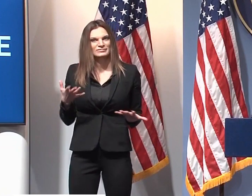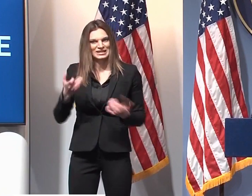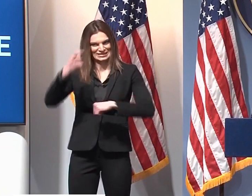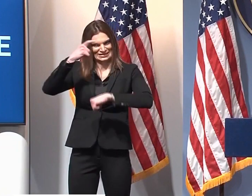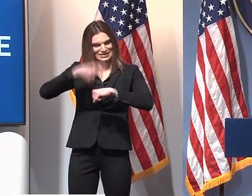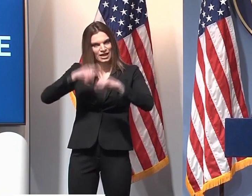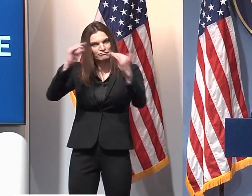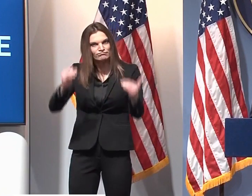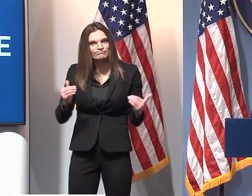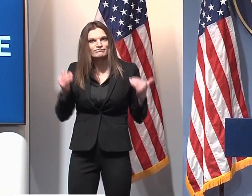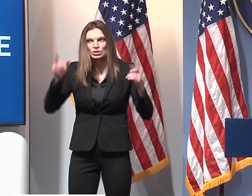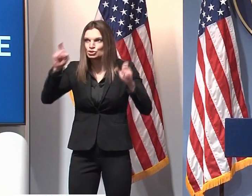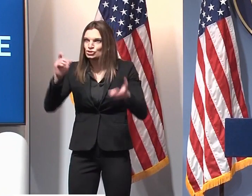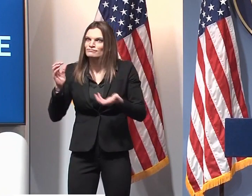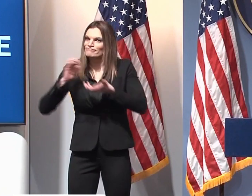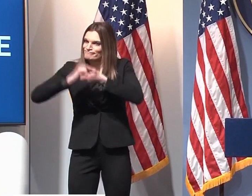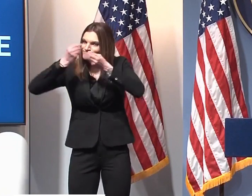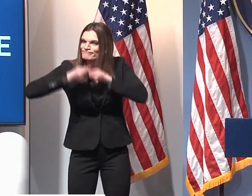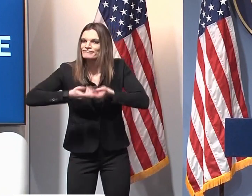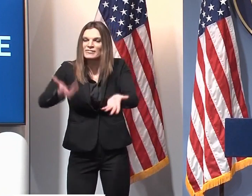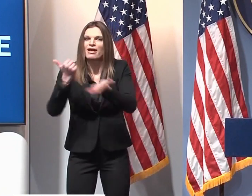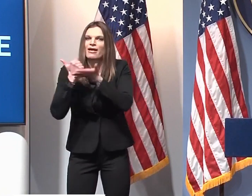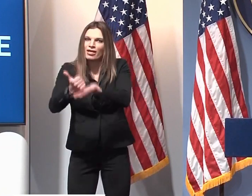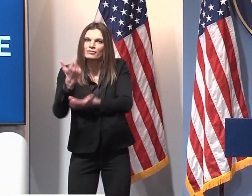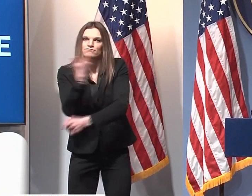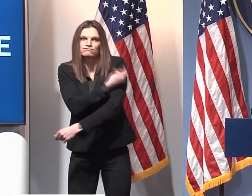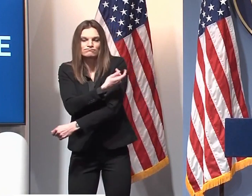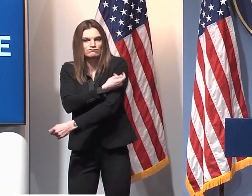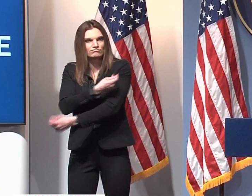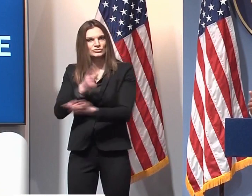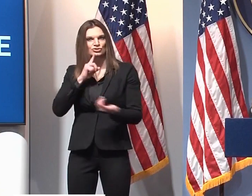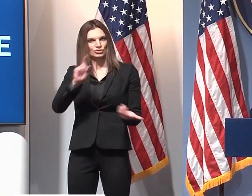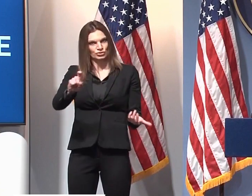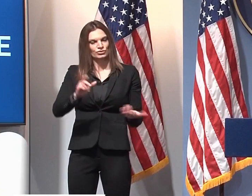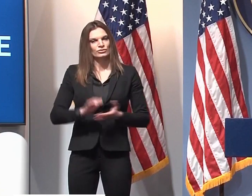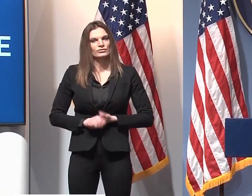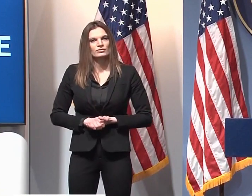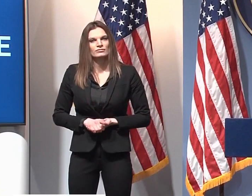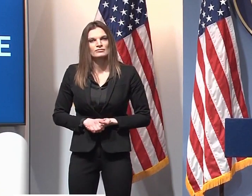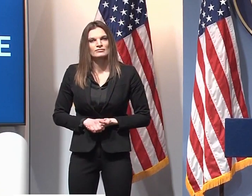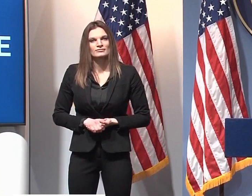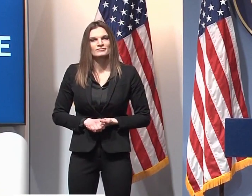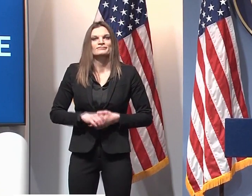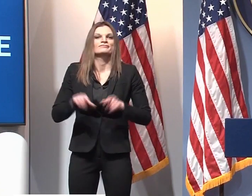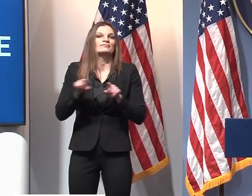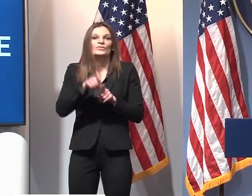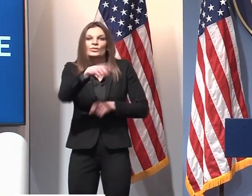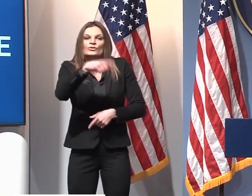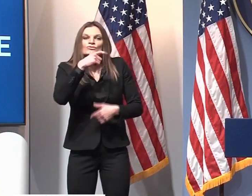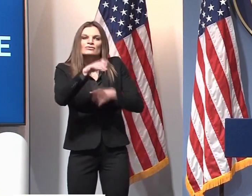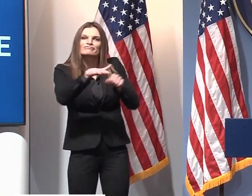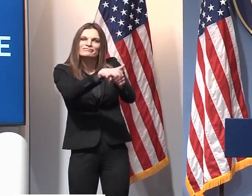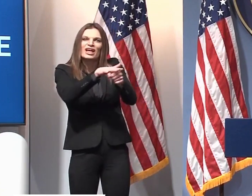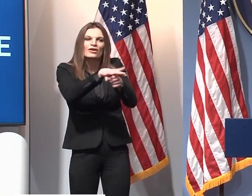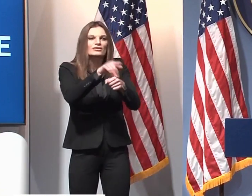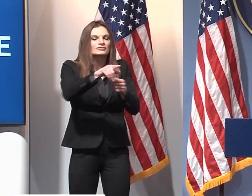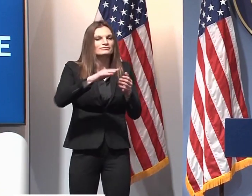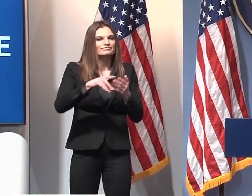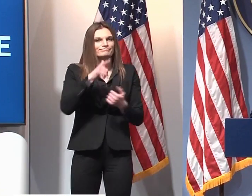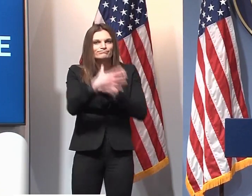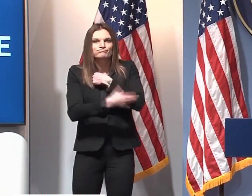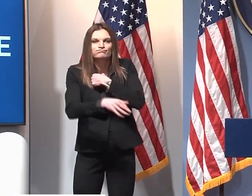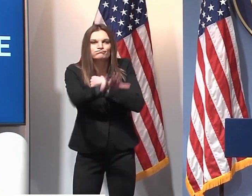make sure that vaccines get into arms. And we also must reach out to underserved and underrepresented